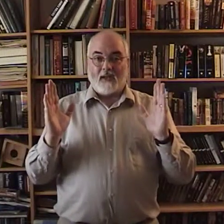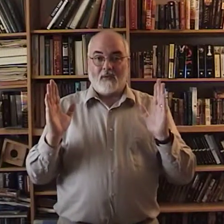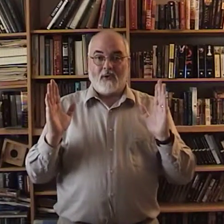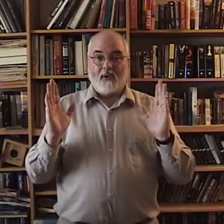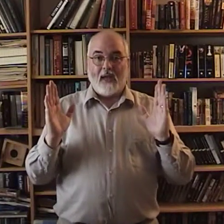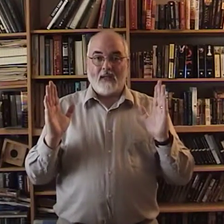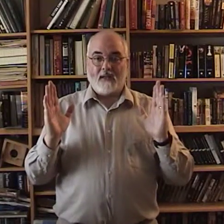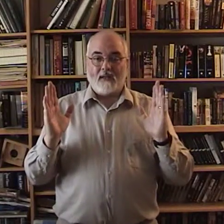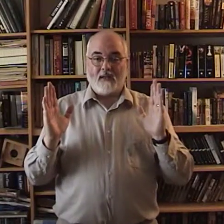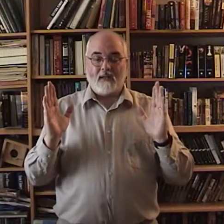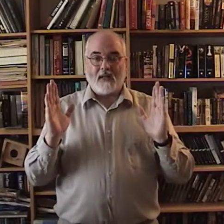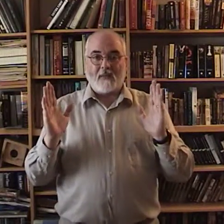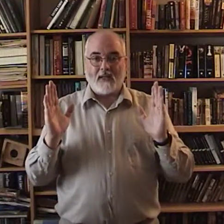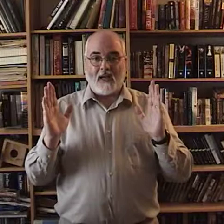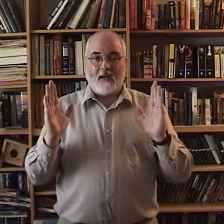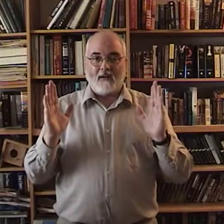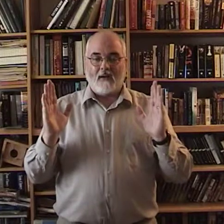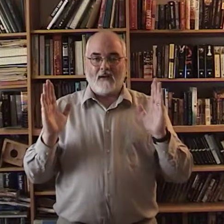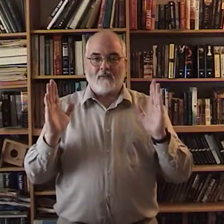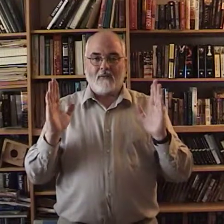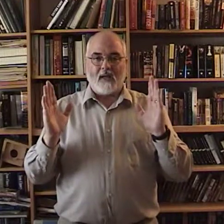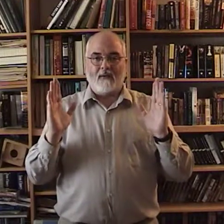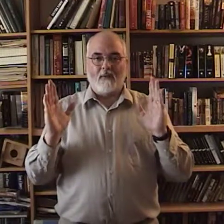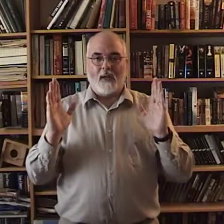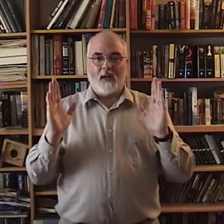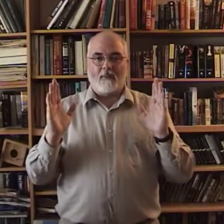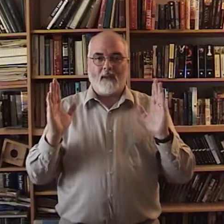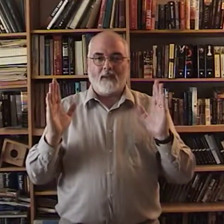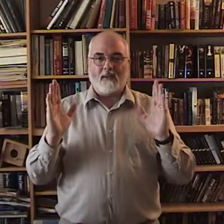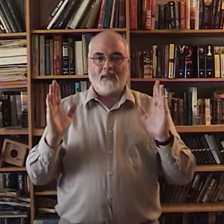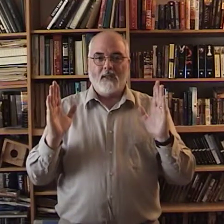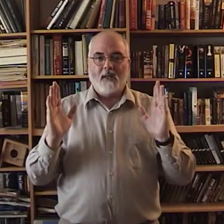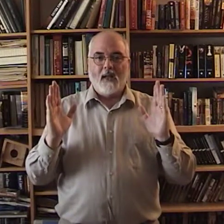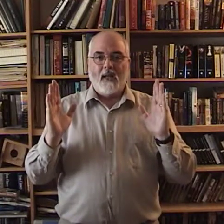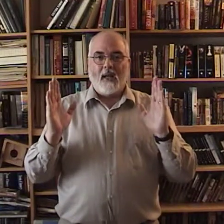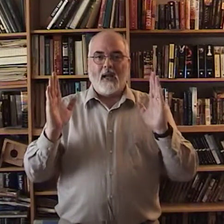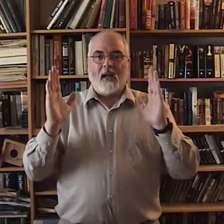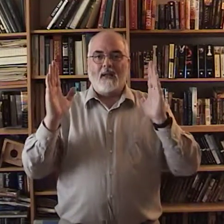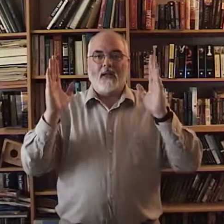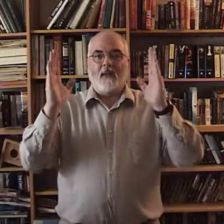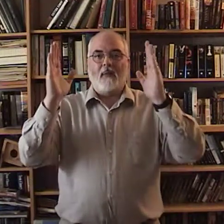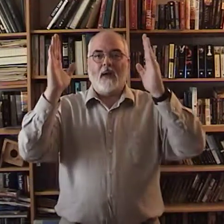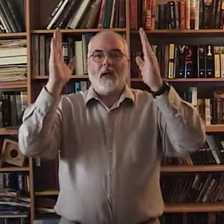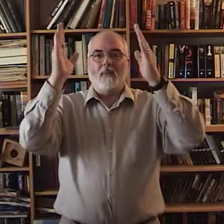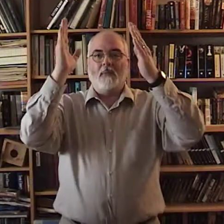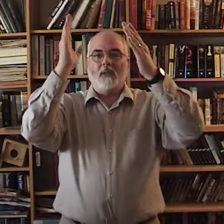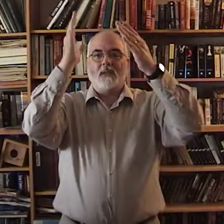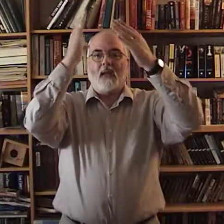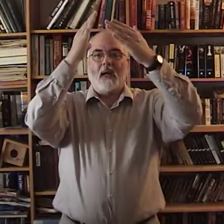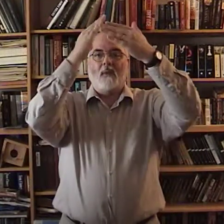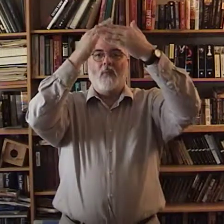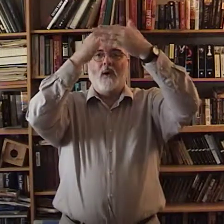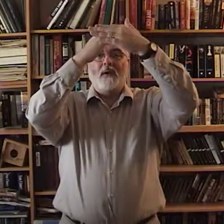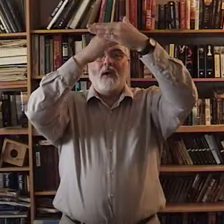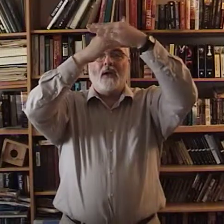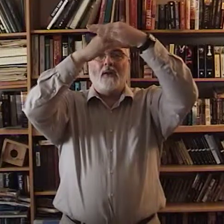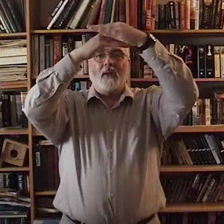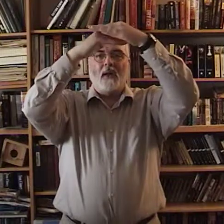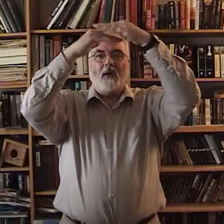start with two hands side by side, or kind of pointing up like this, and then come up, slide one under the